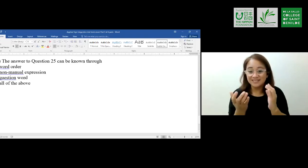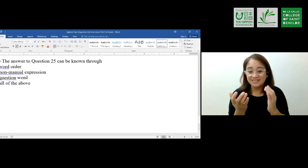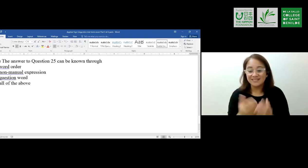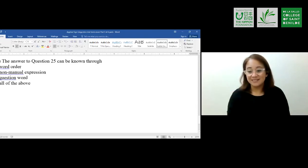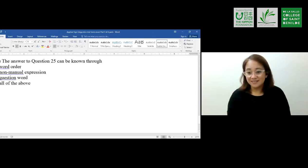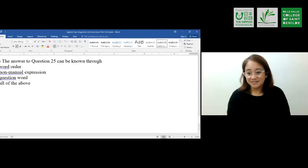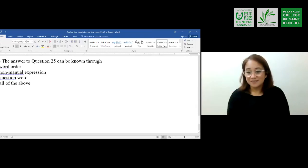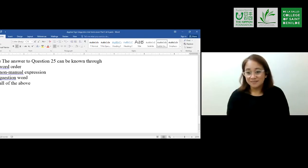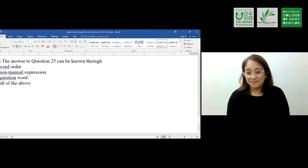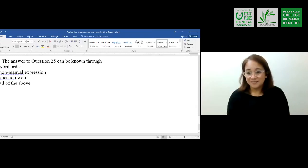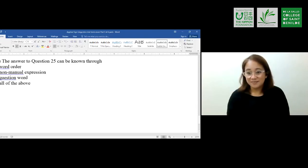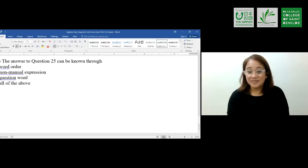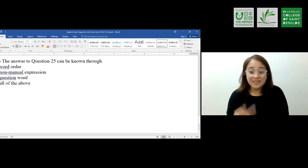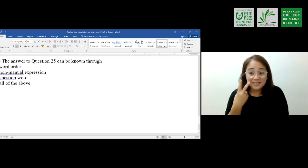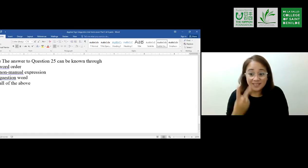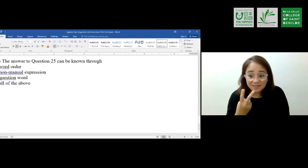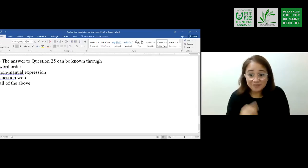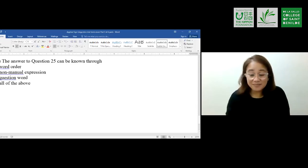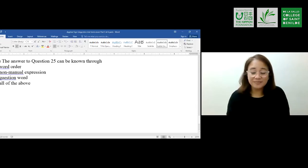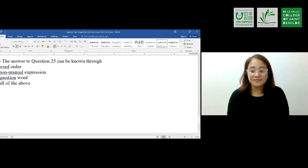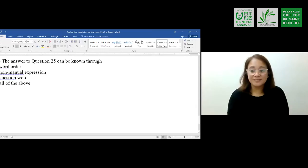So in Providence Island,